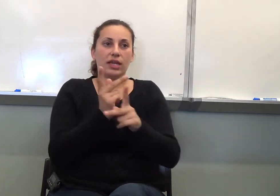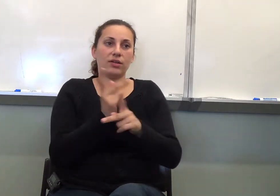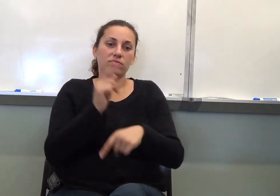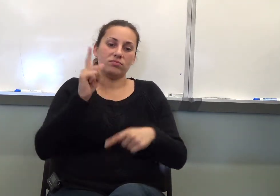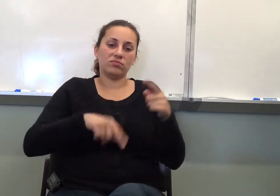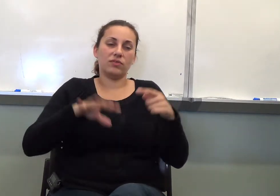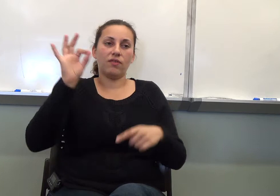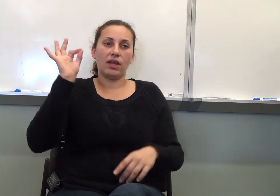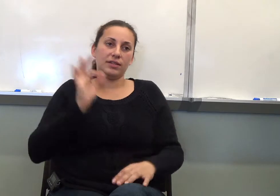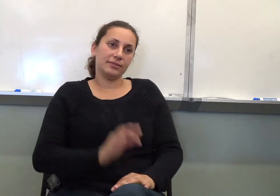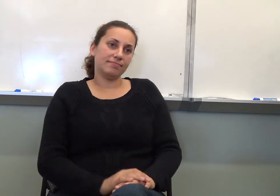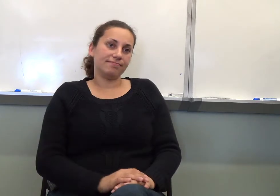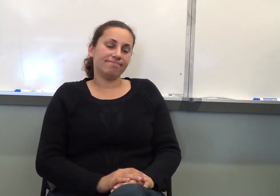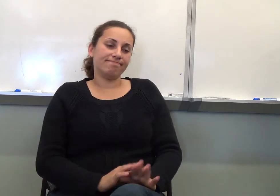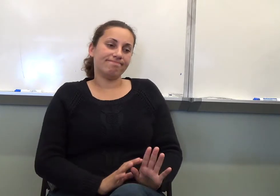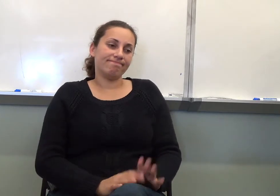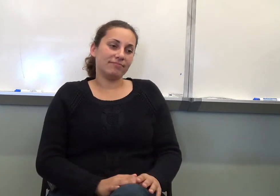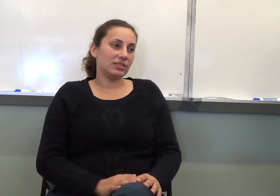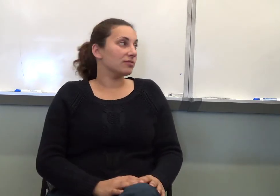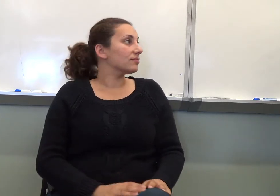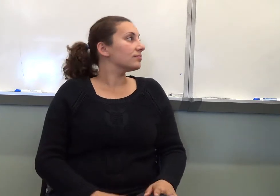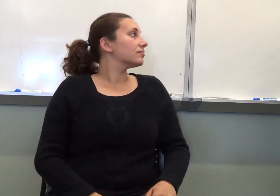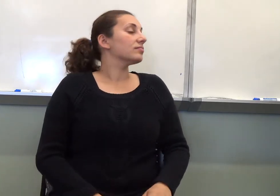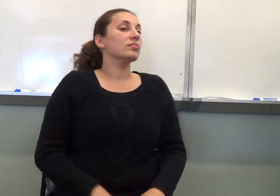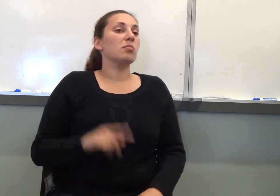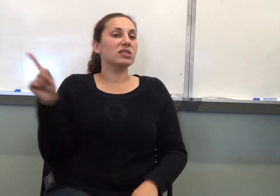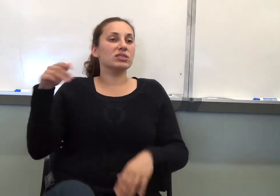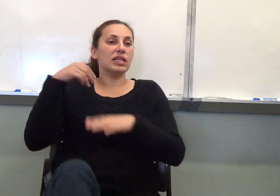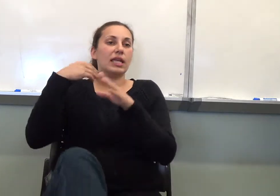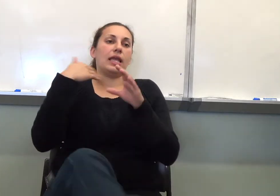number for the unknown, it's true. That's it, that's the solution.